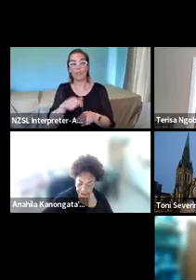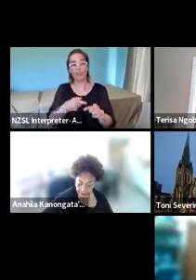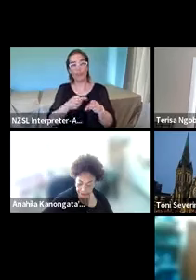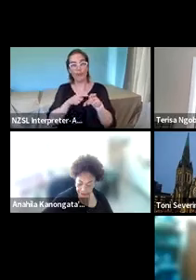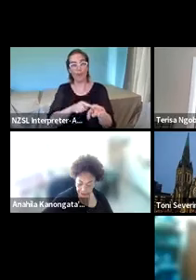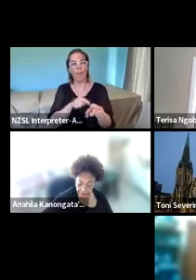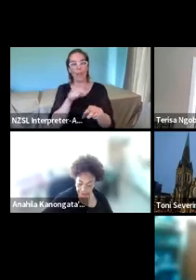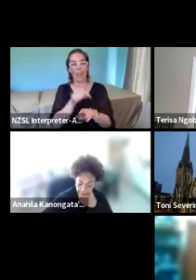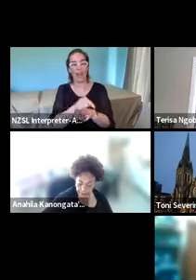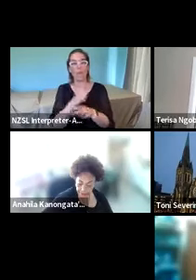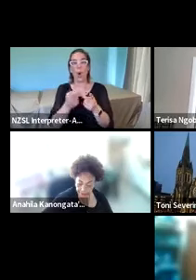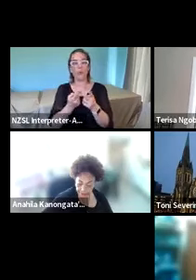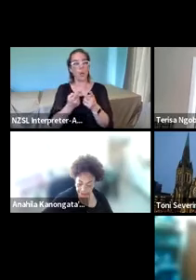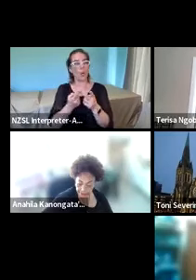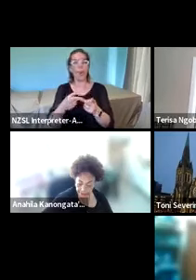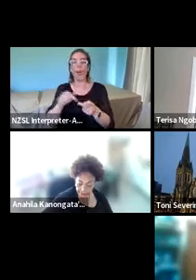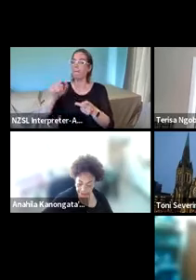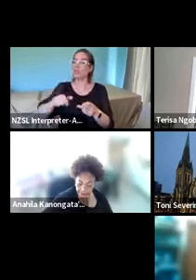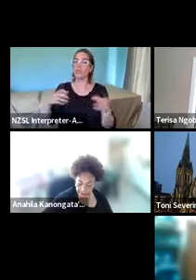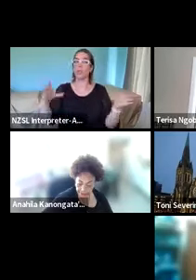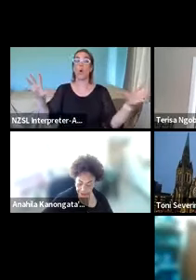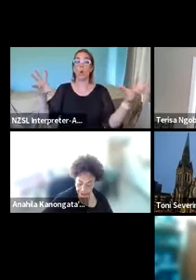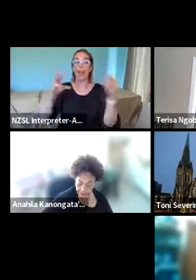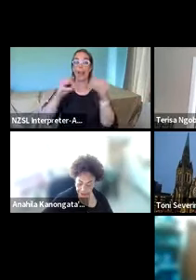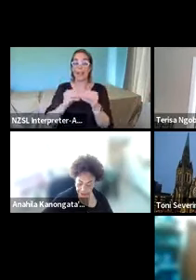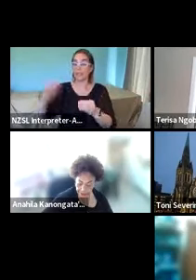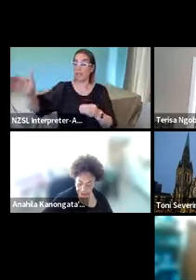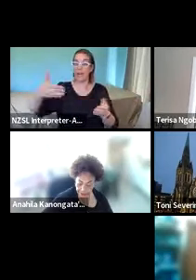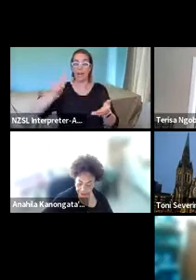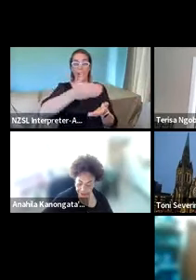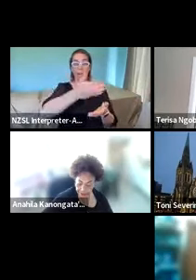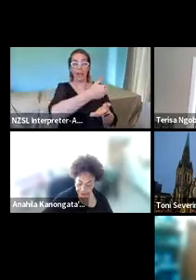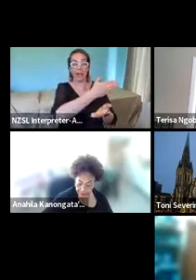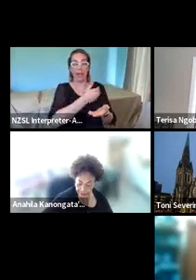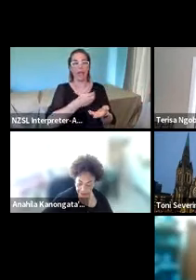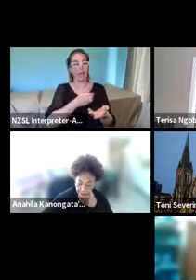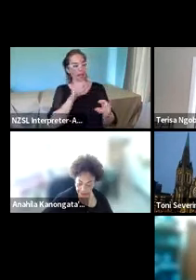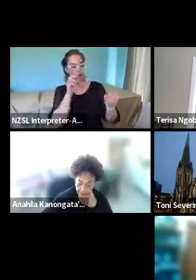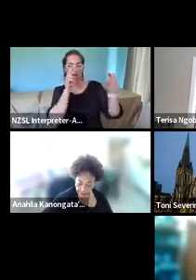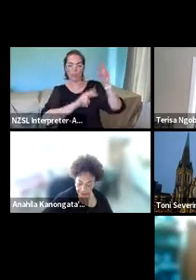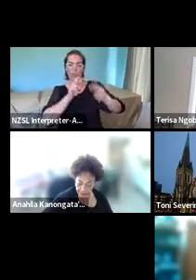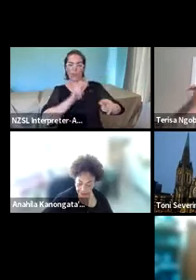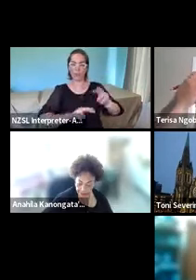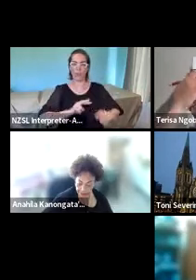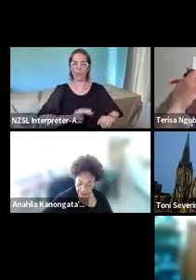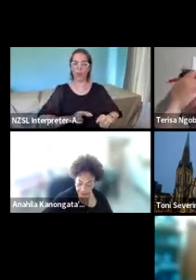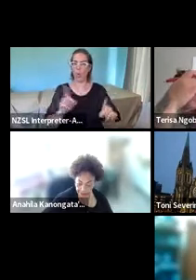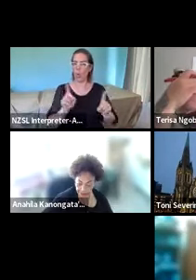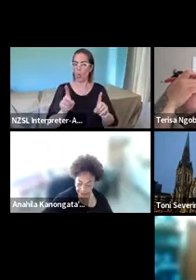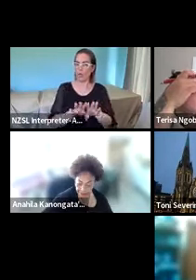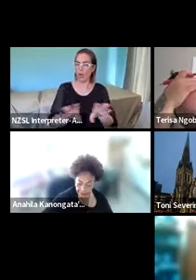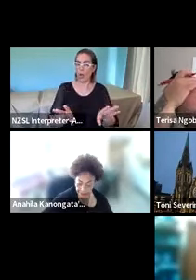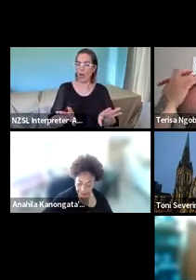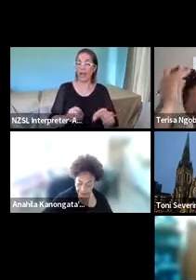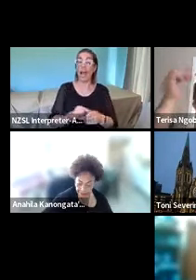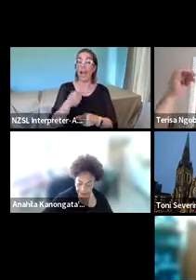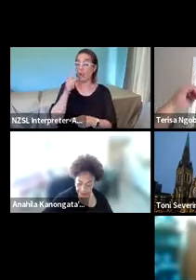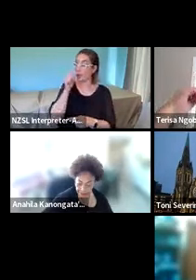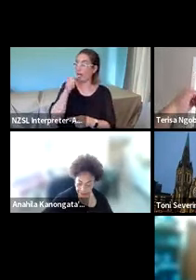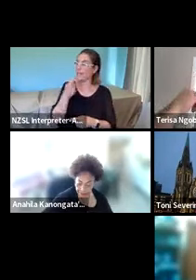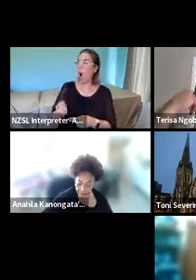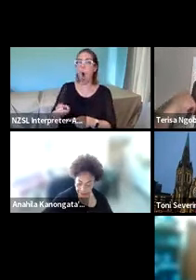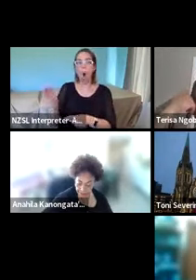somebody to collate it and analyse it, because that would be really useful to track, to go, oh, Wellington's horribly inaccessible compared